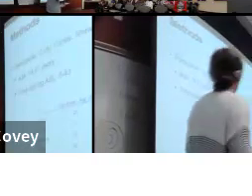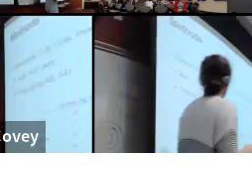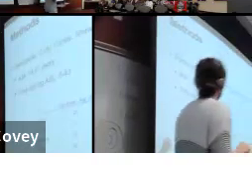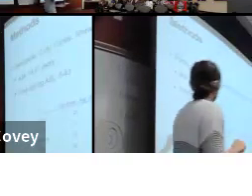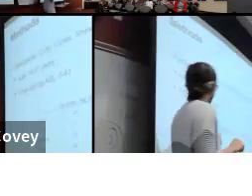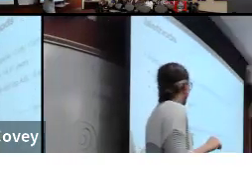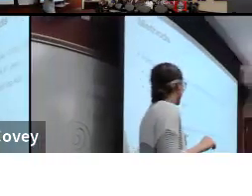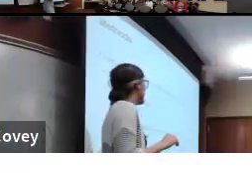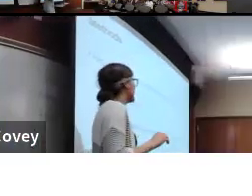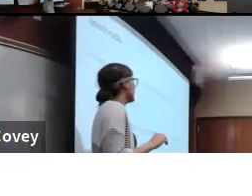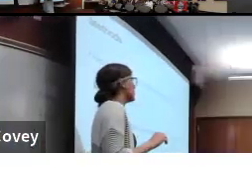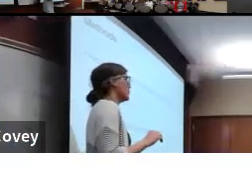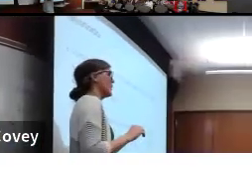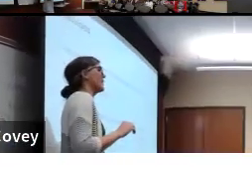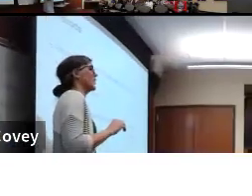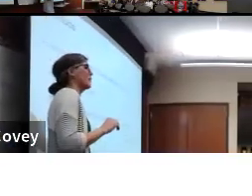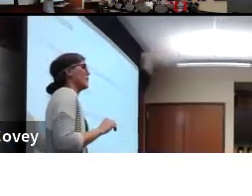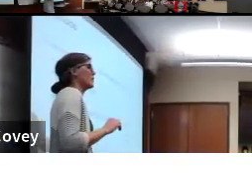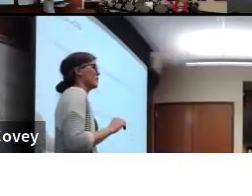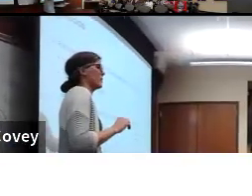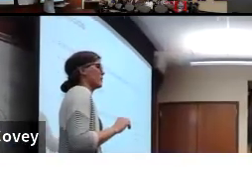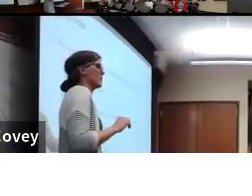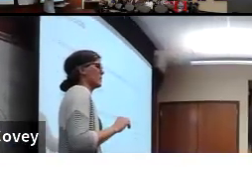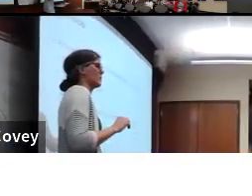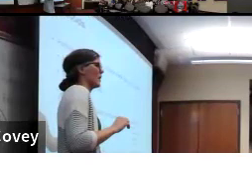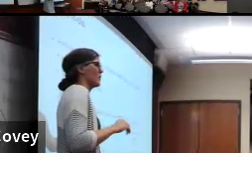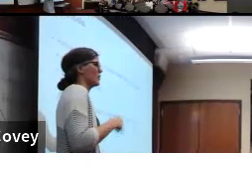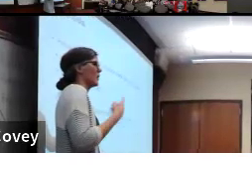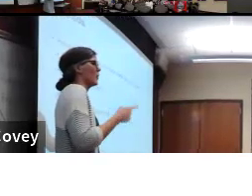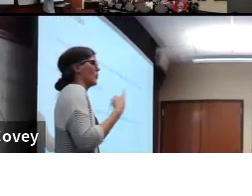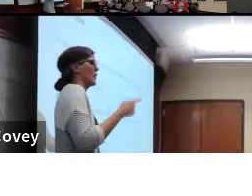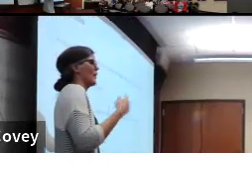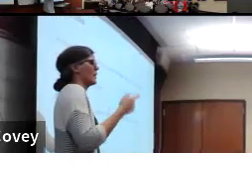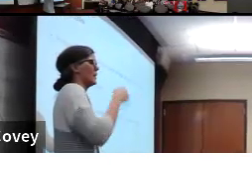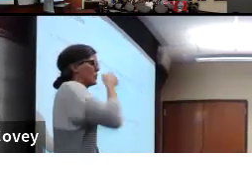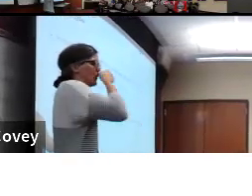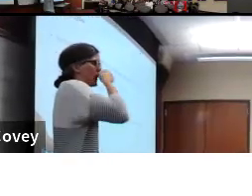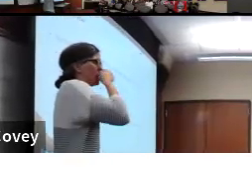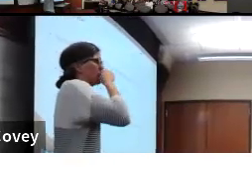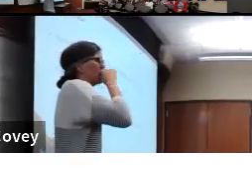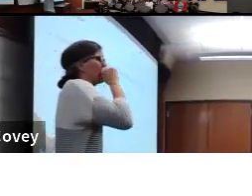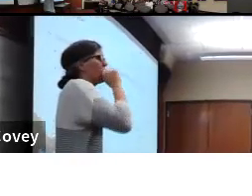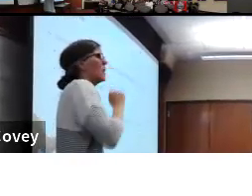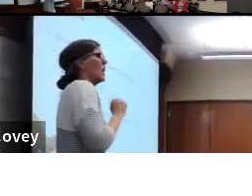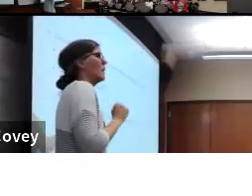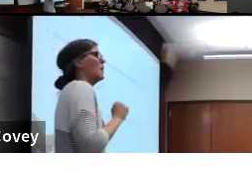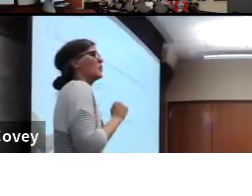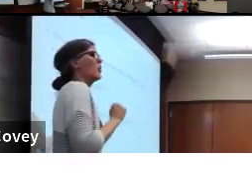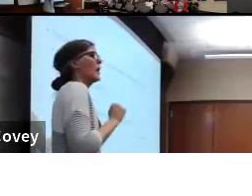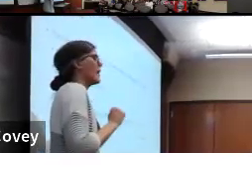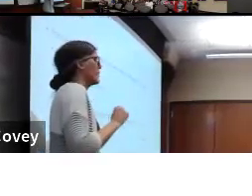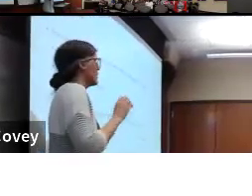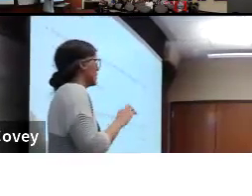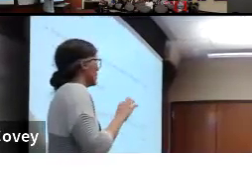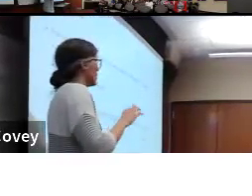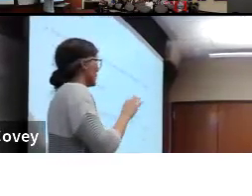So again, we difficult to get the information from these participants, right? Because they were learning ASL as we were getting to know them. So